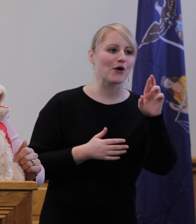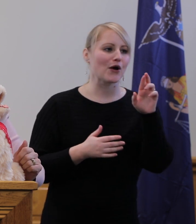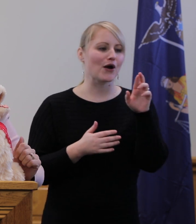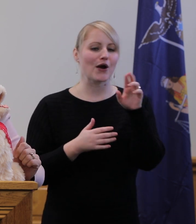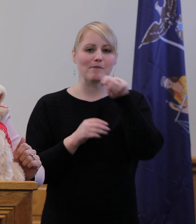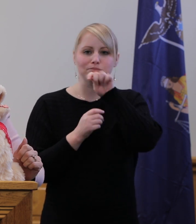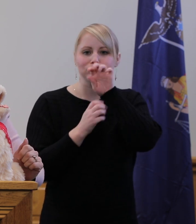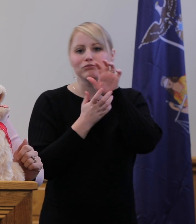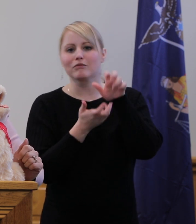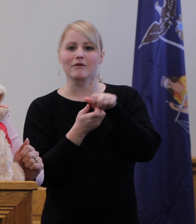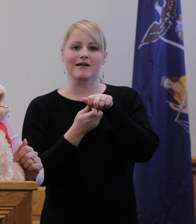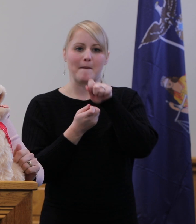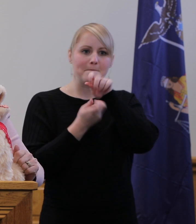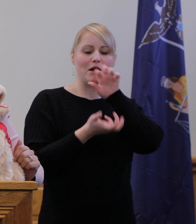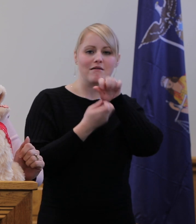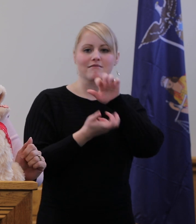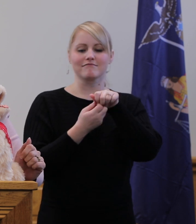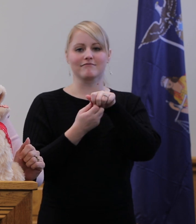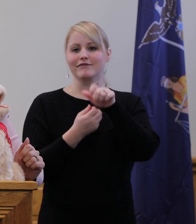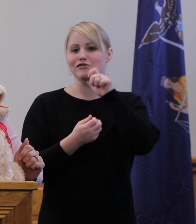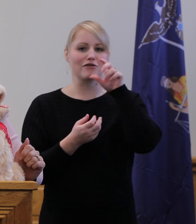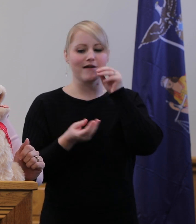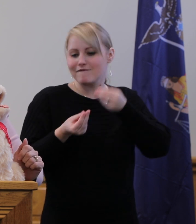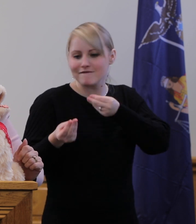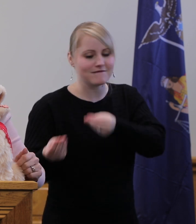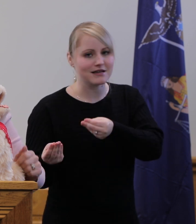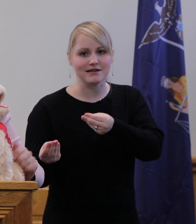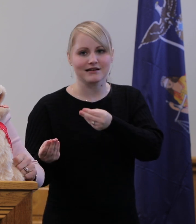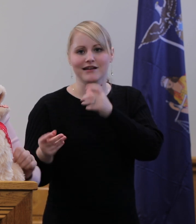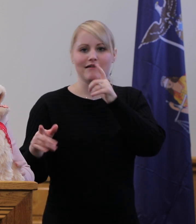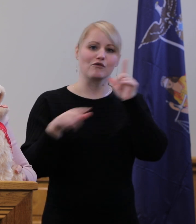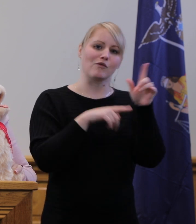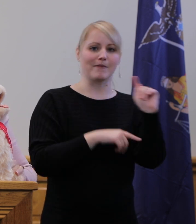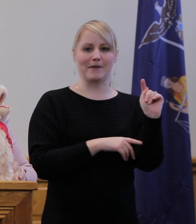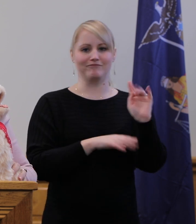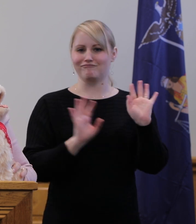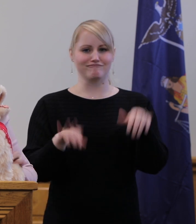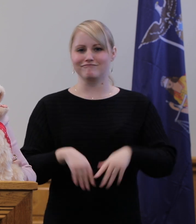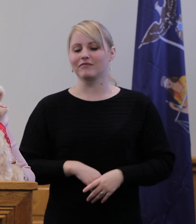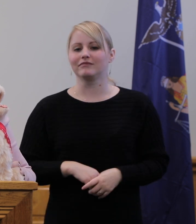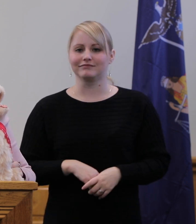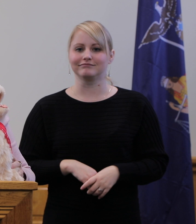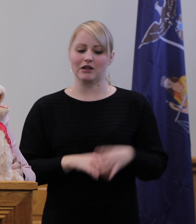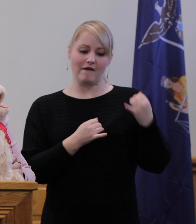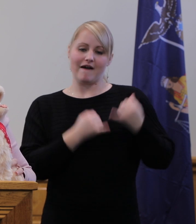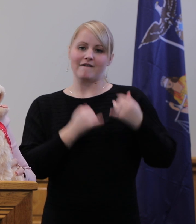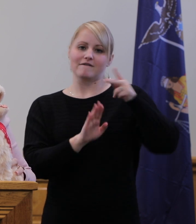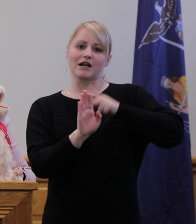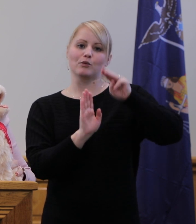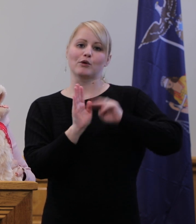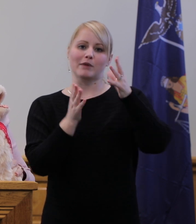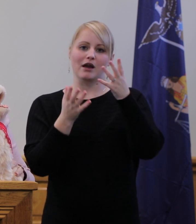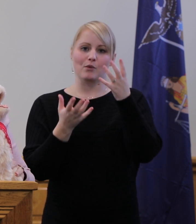best yet, you don't have to feed them and you don't have to take them out. One final program that I want to